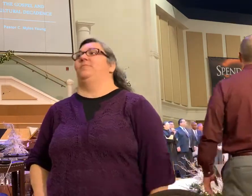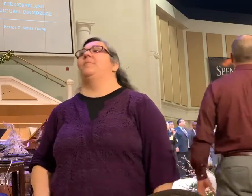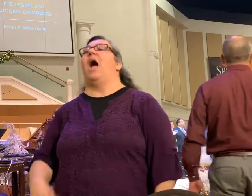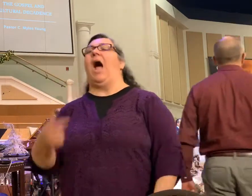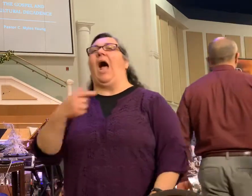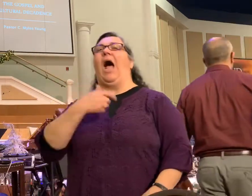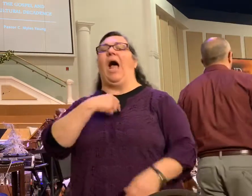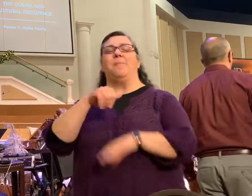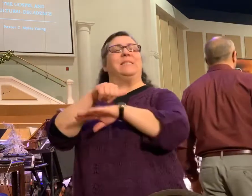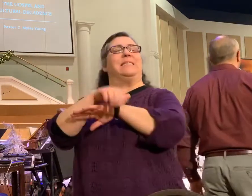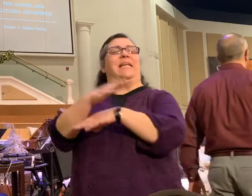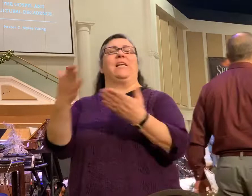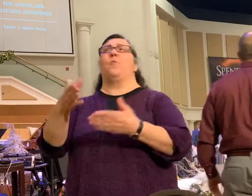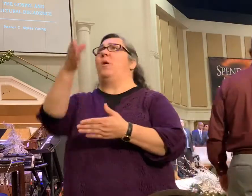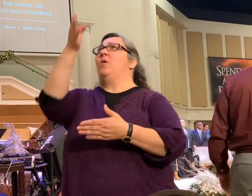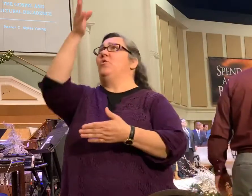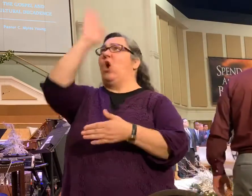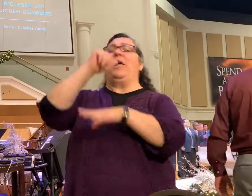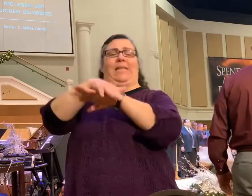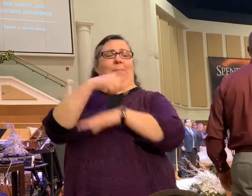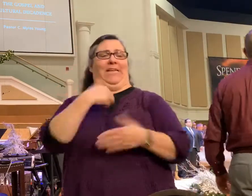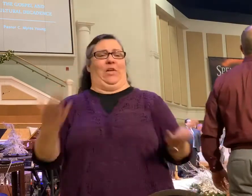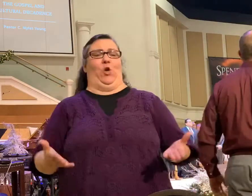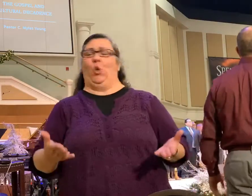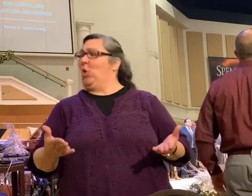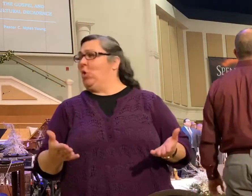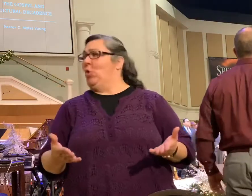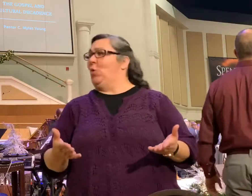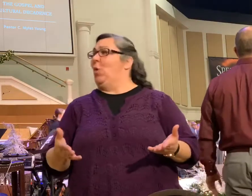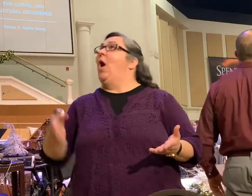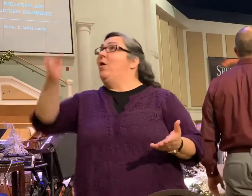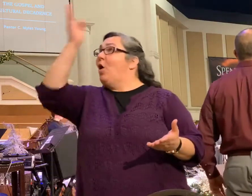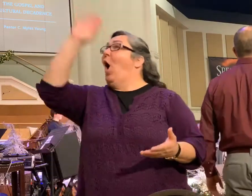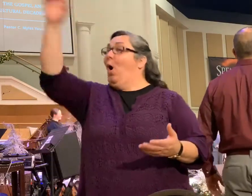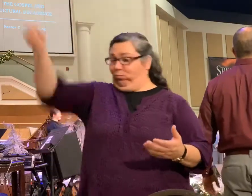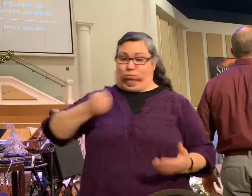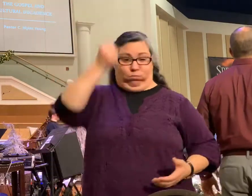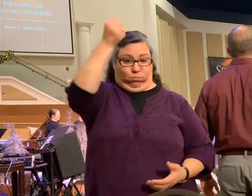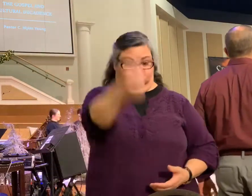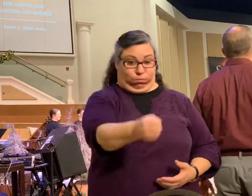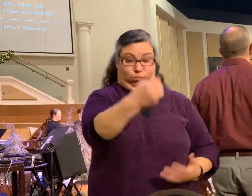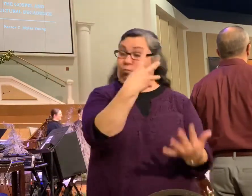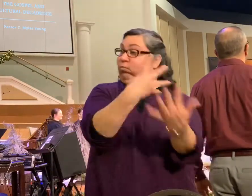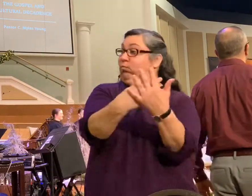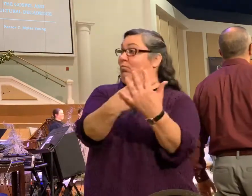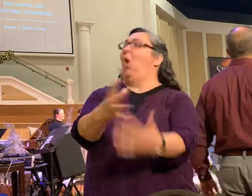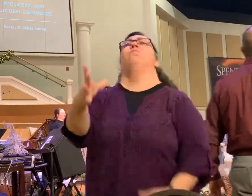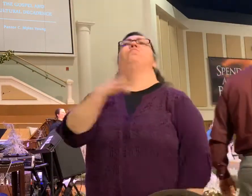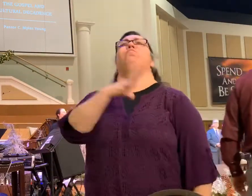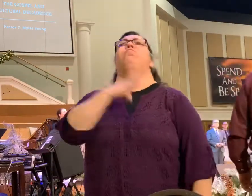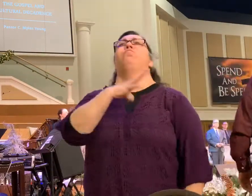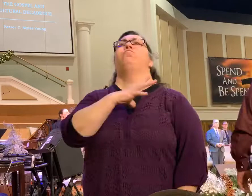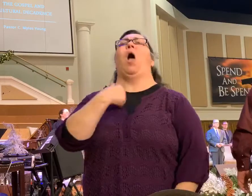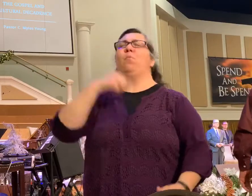I've been sent here by God. So you put me in a cell, I'll win the